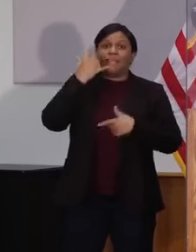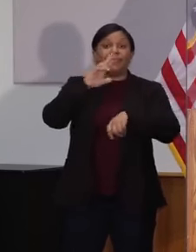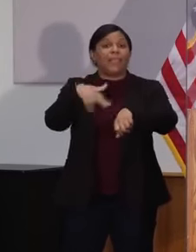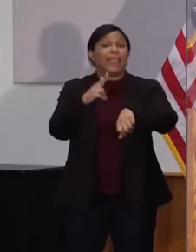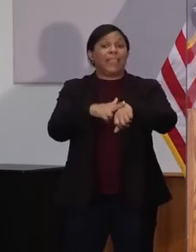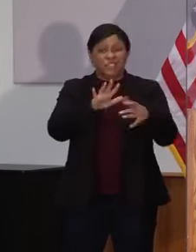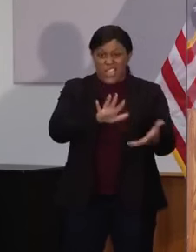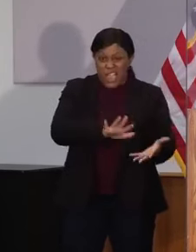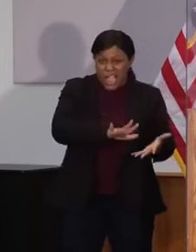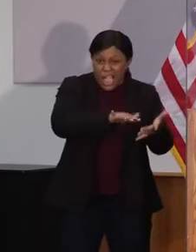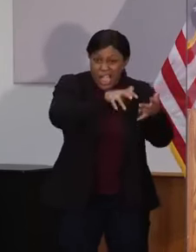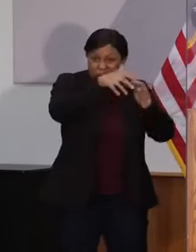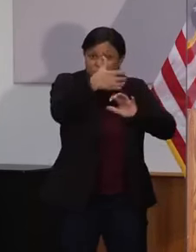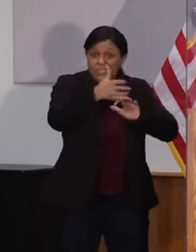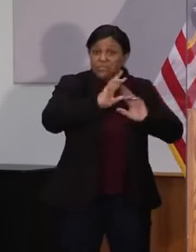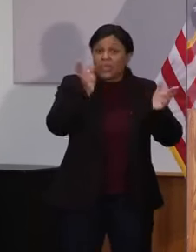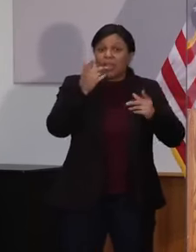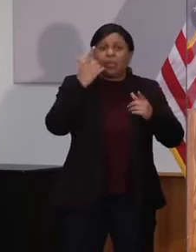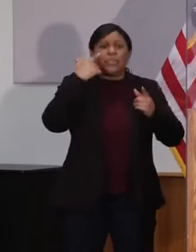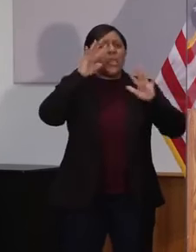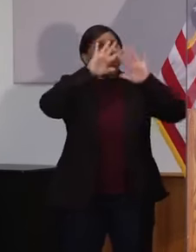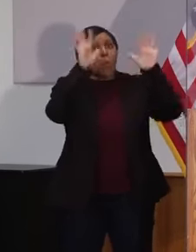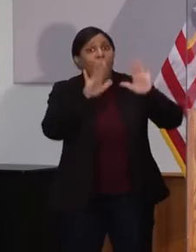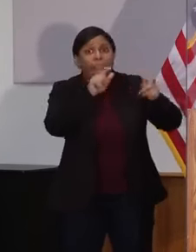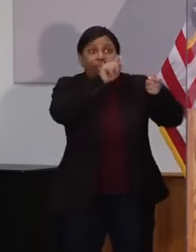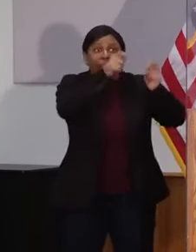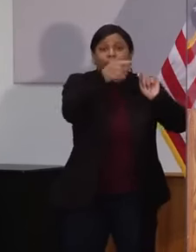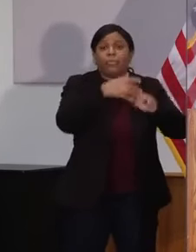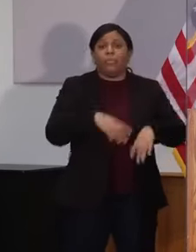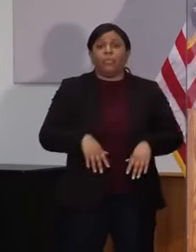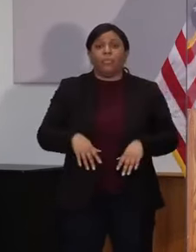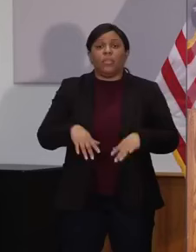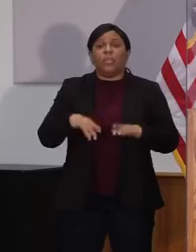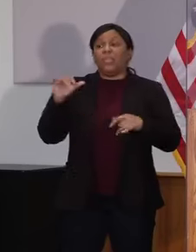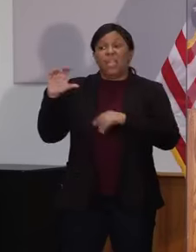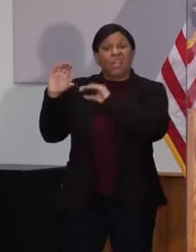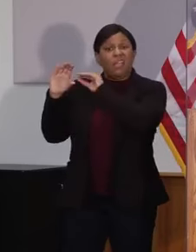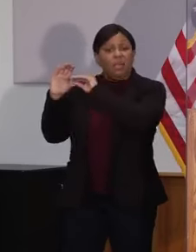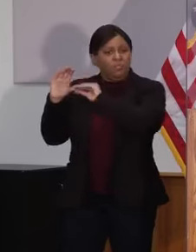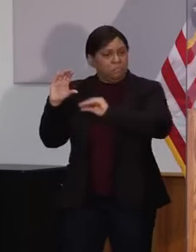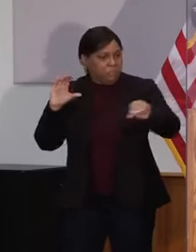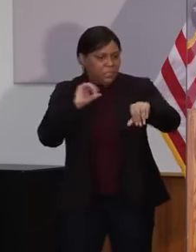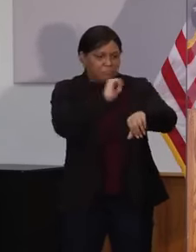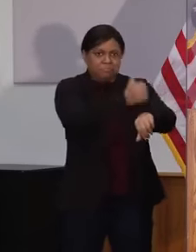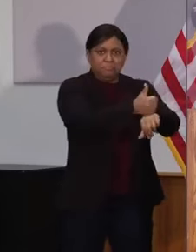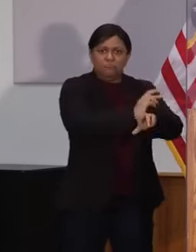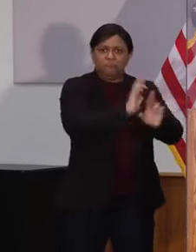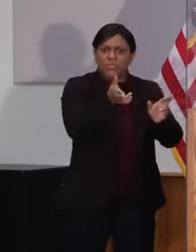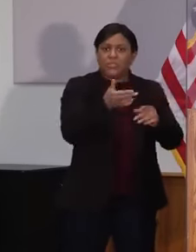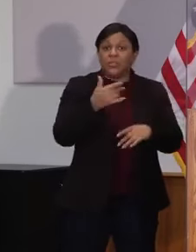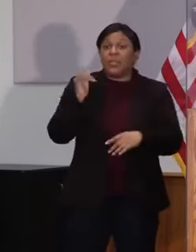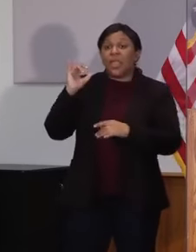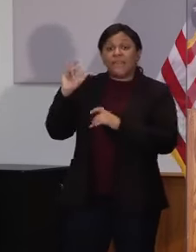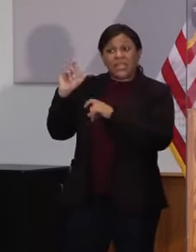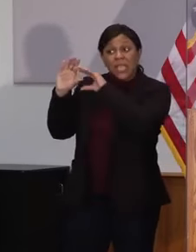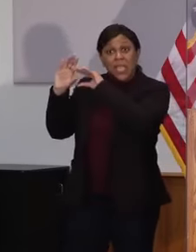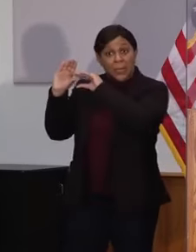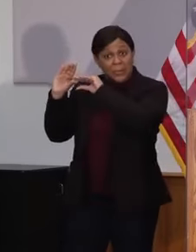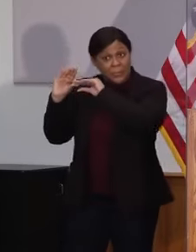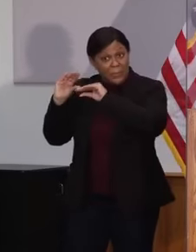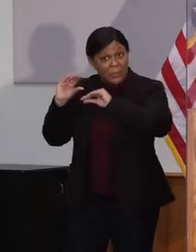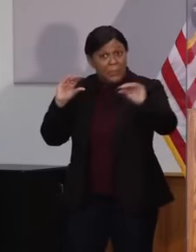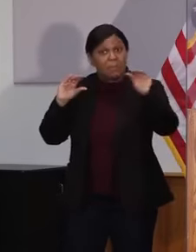fund, the contingency fund there, I would see that fund rolling over. And then as it gets depleted, as we do with the